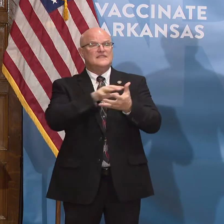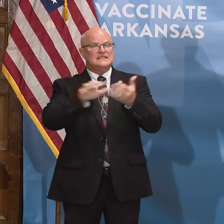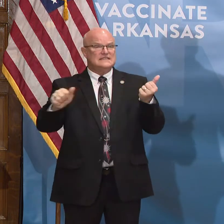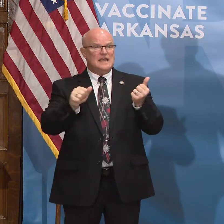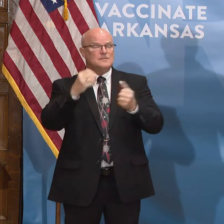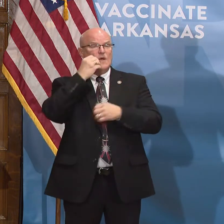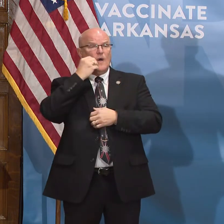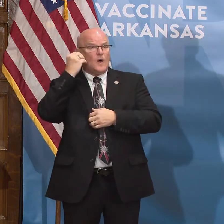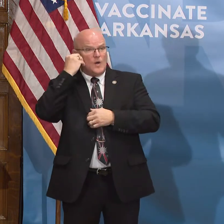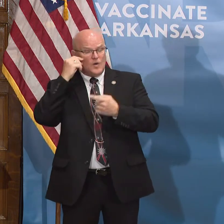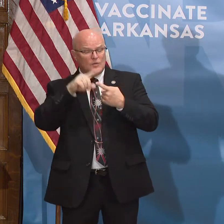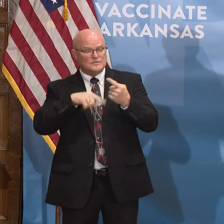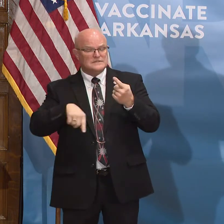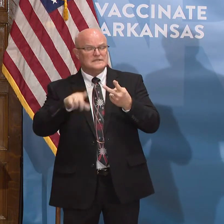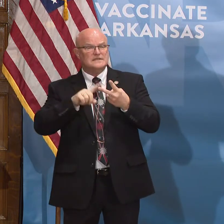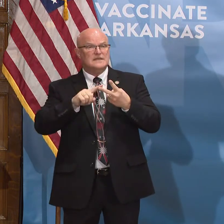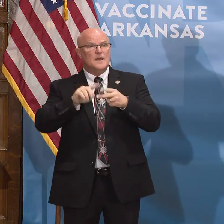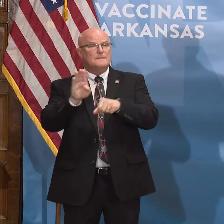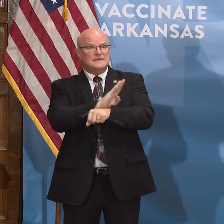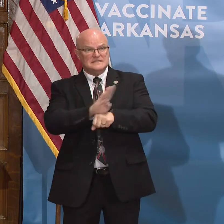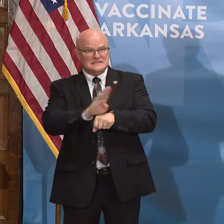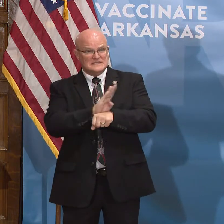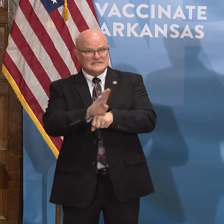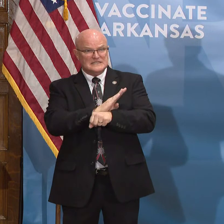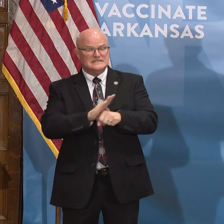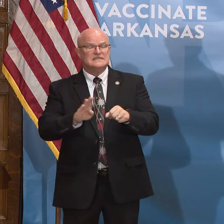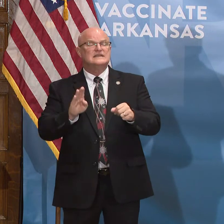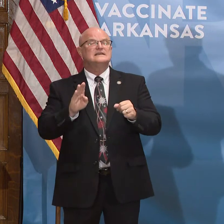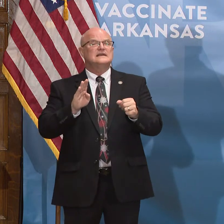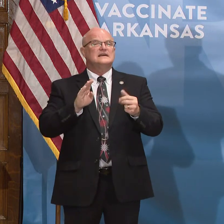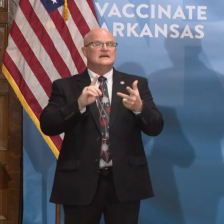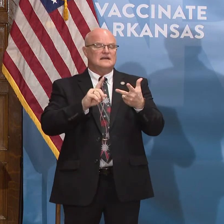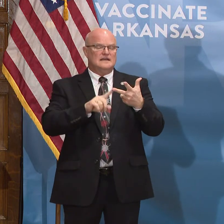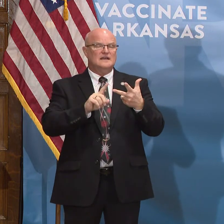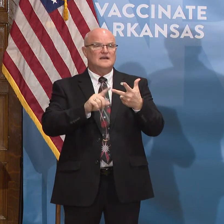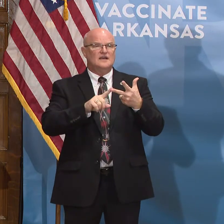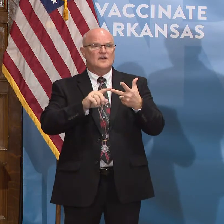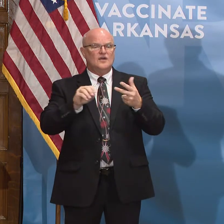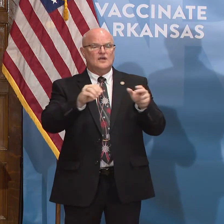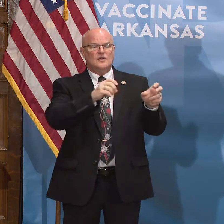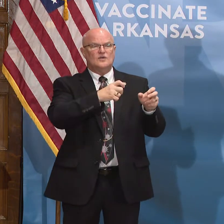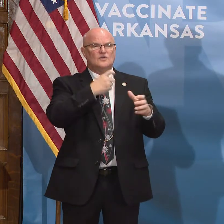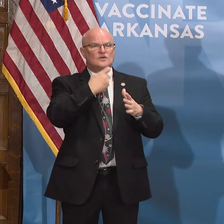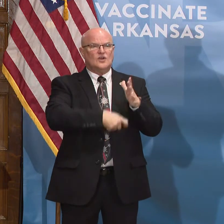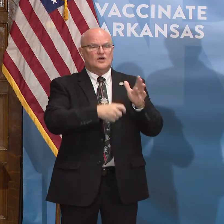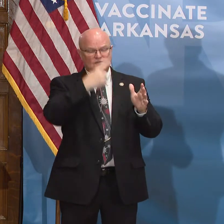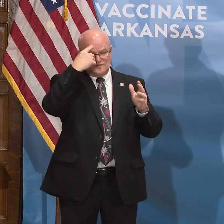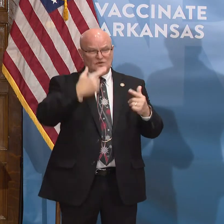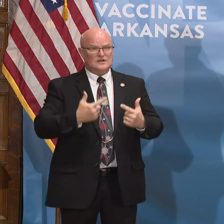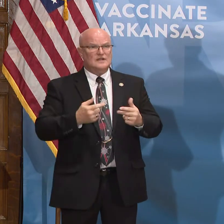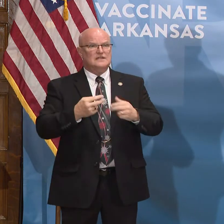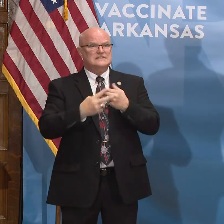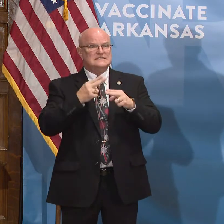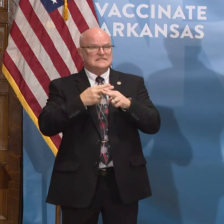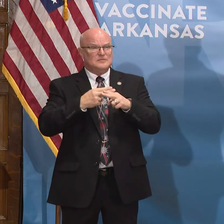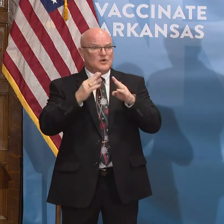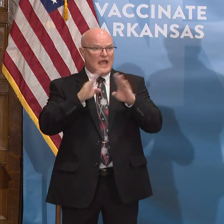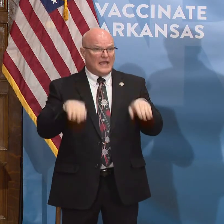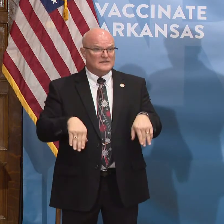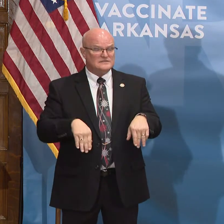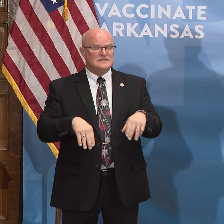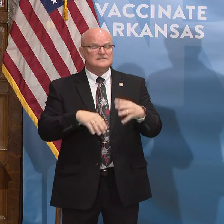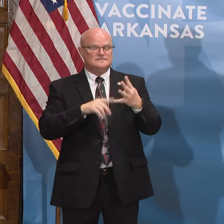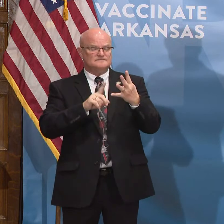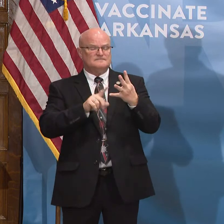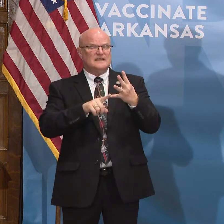damages in homes, in businesses, in relocation expenses, and some of the